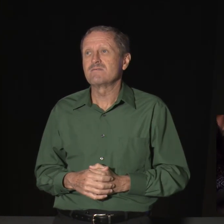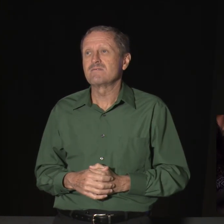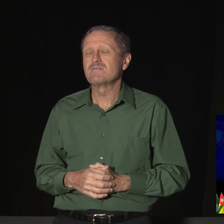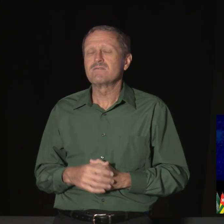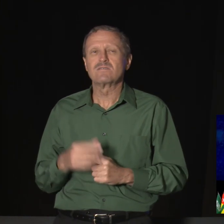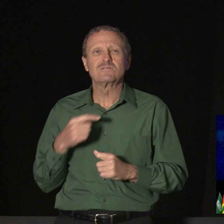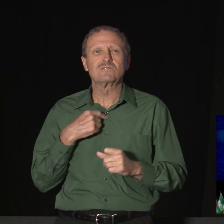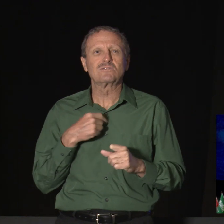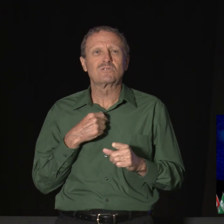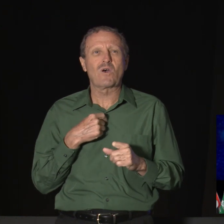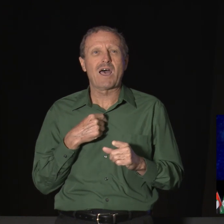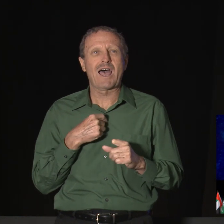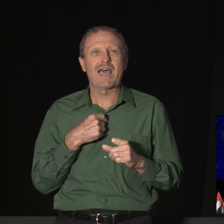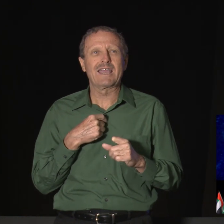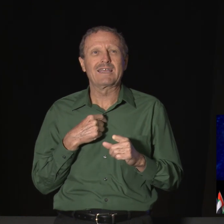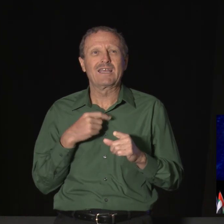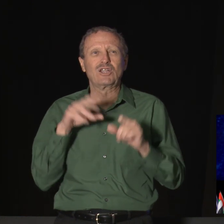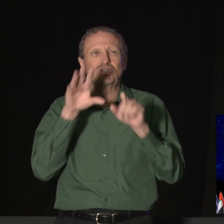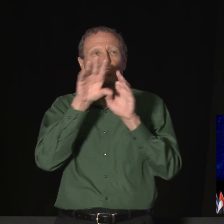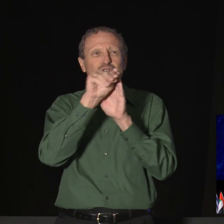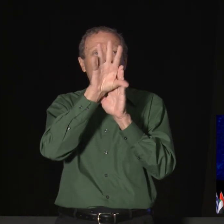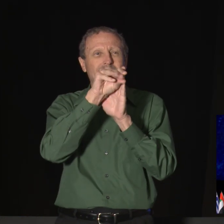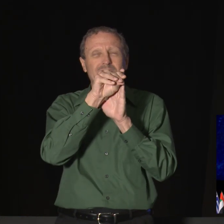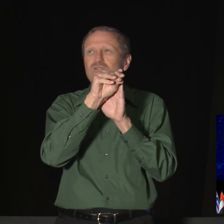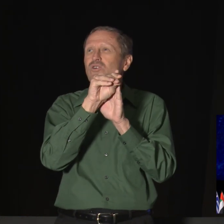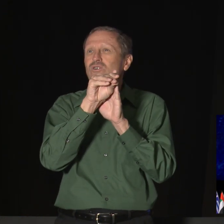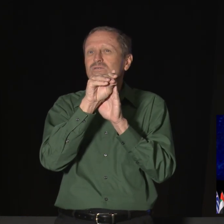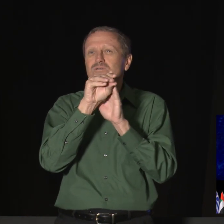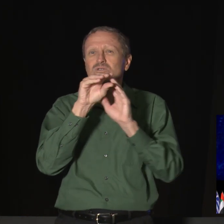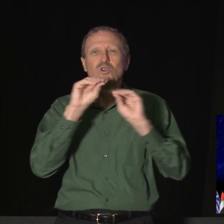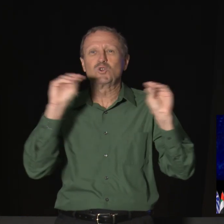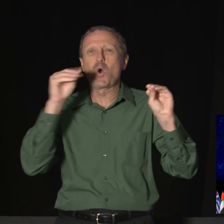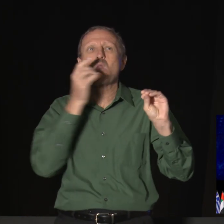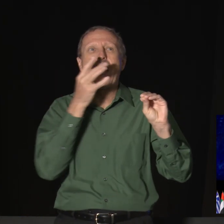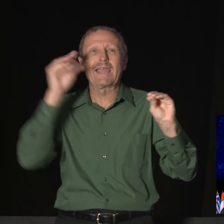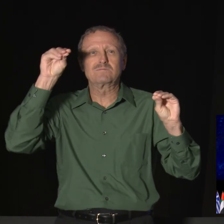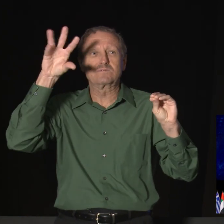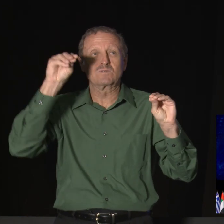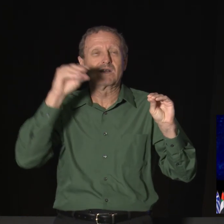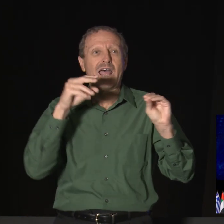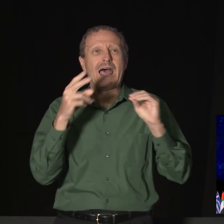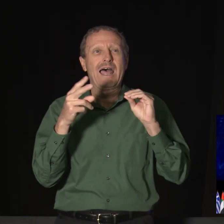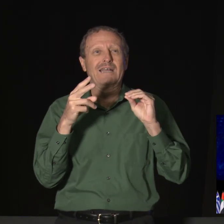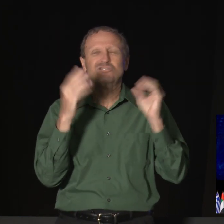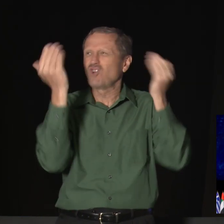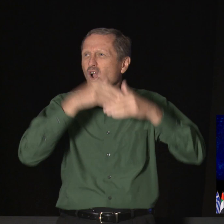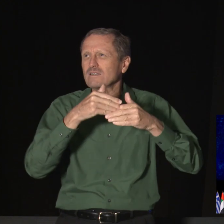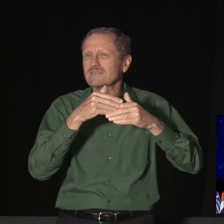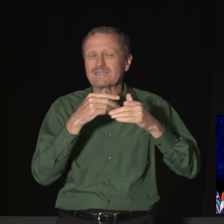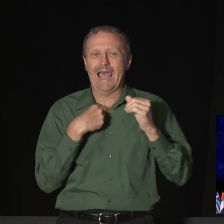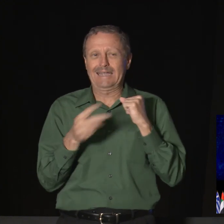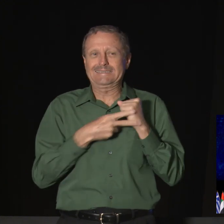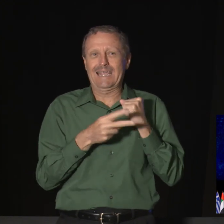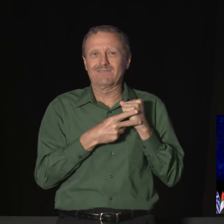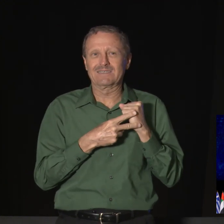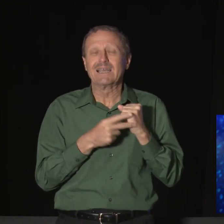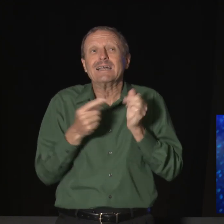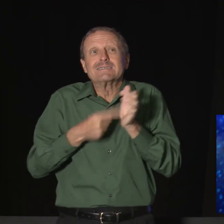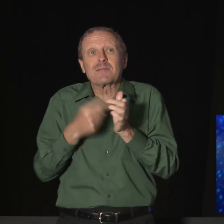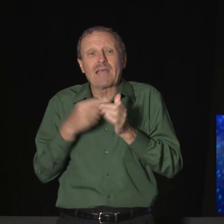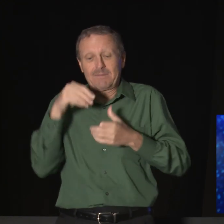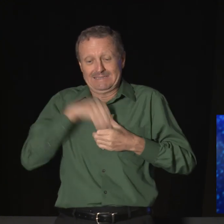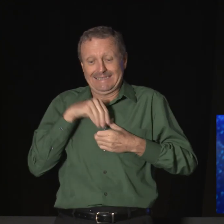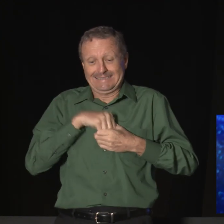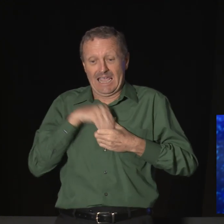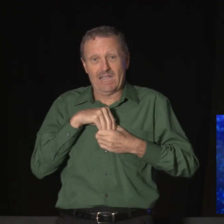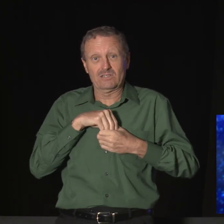So I took a picture of it. I actually, no flash, I just took a picture of the darkness. I've saved that picture. Sometimes it's inside of us